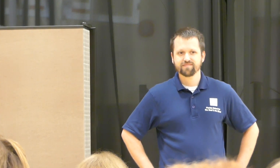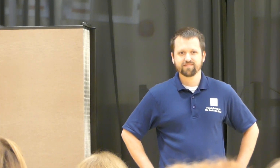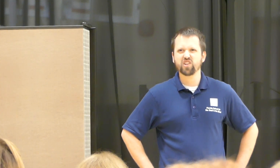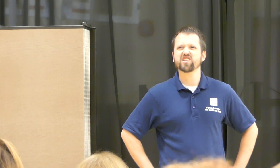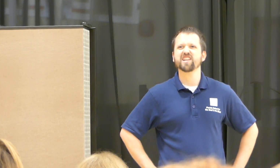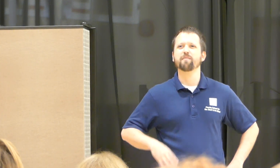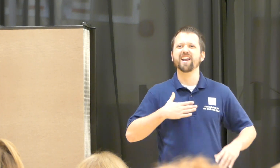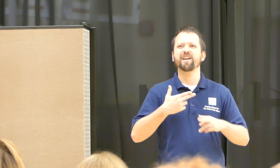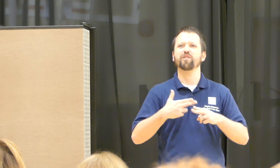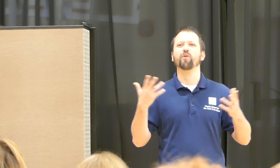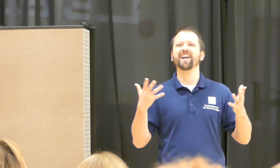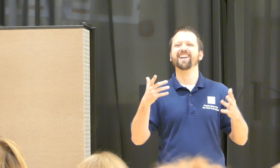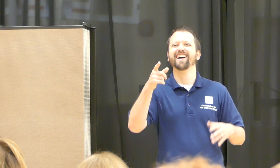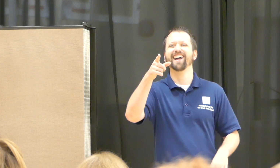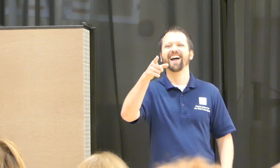You just signed my name is what?